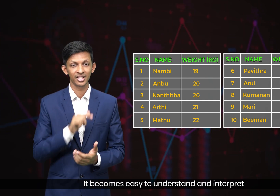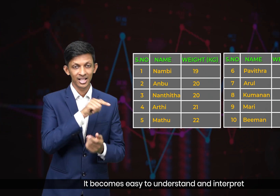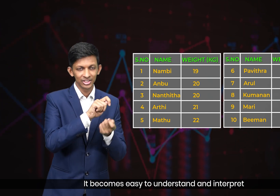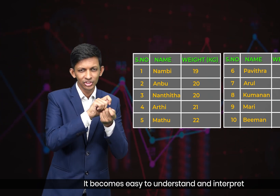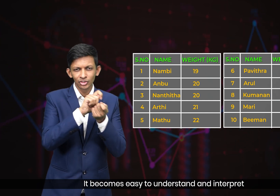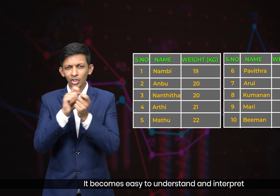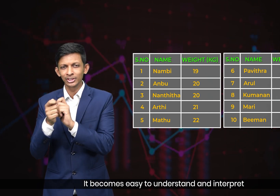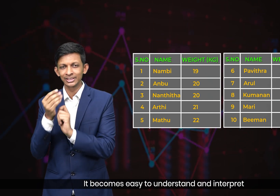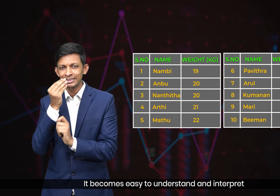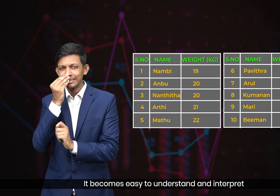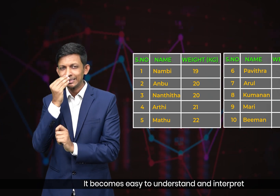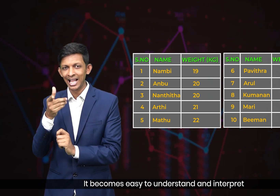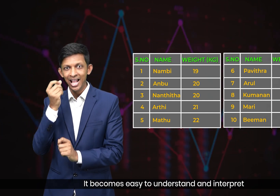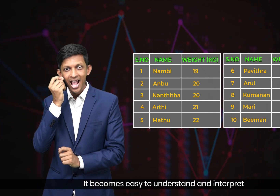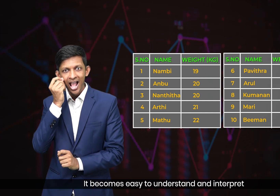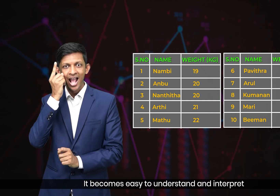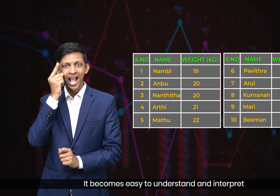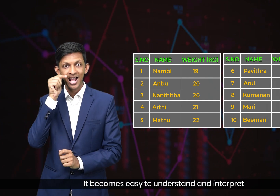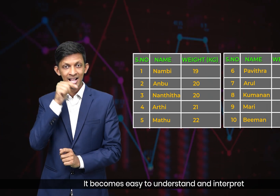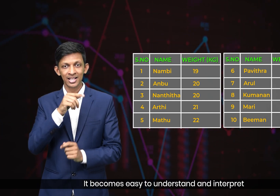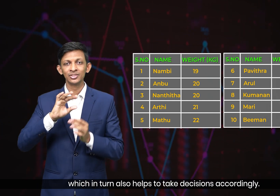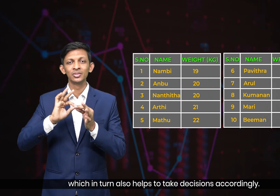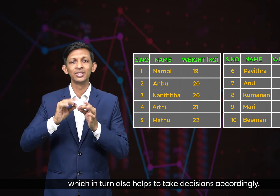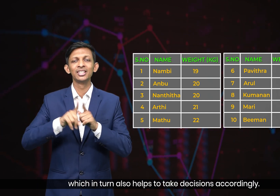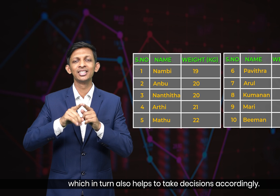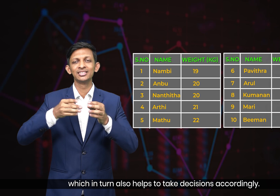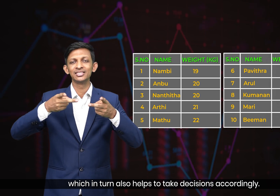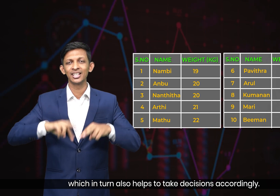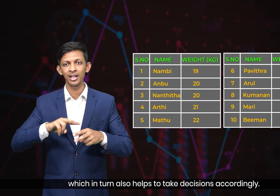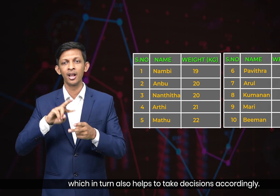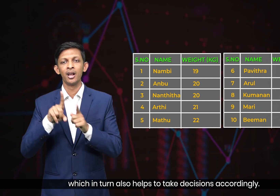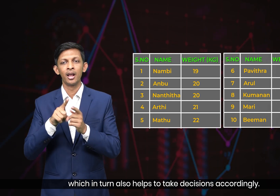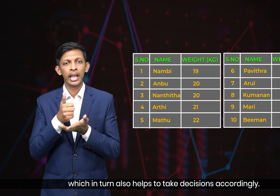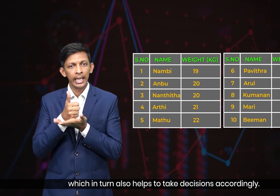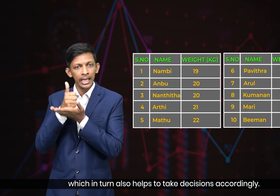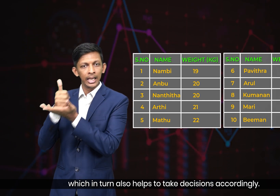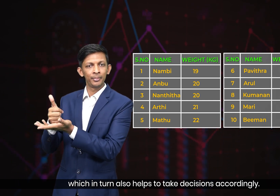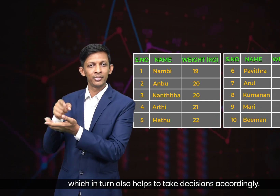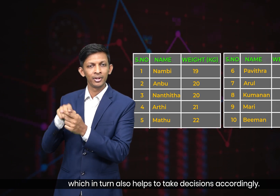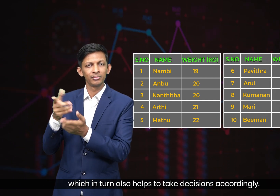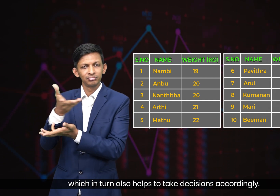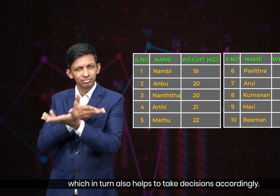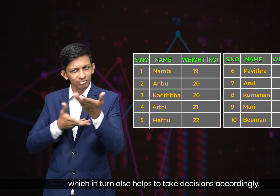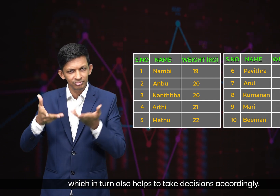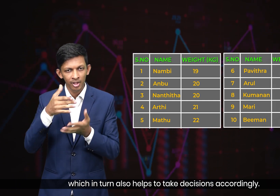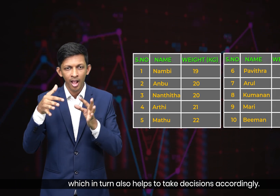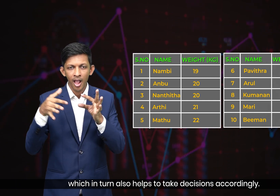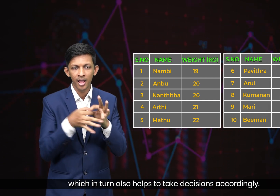It becomes easy to understand and interpret, which in turn also helps to take decisions accordingly.